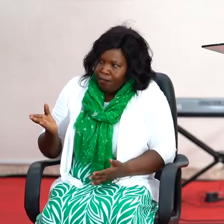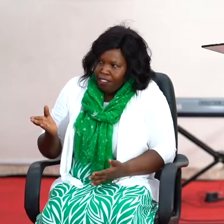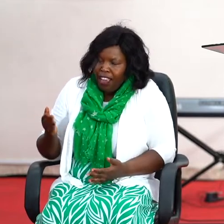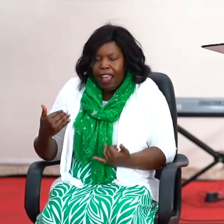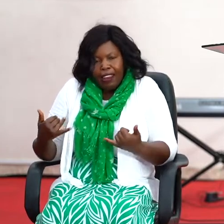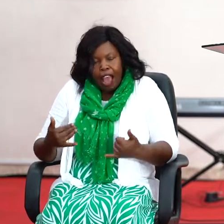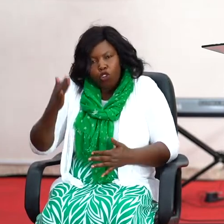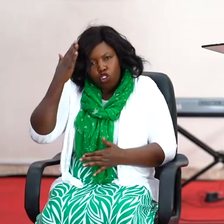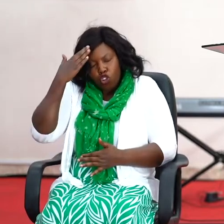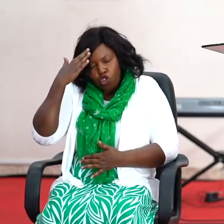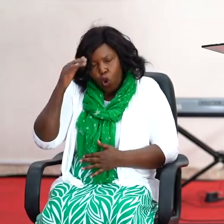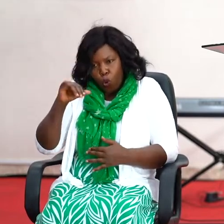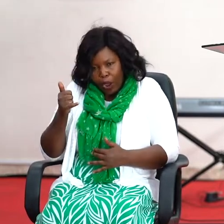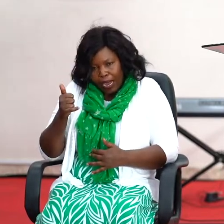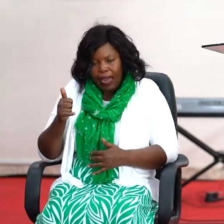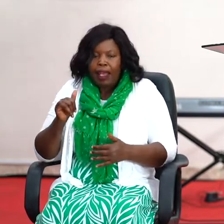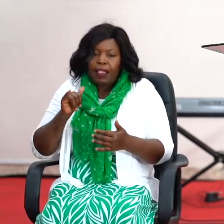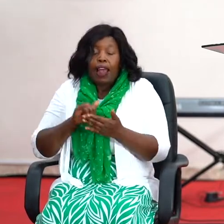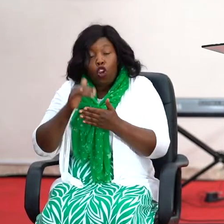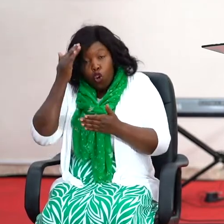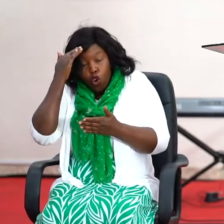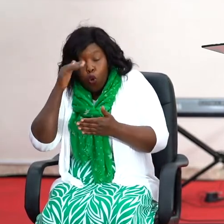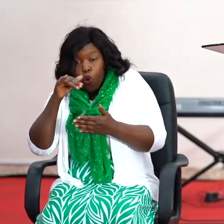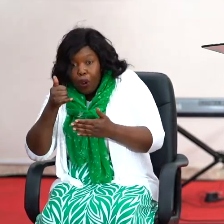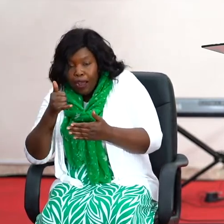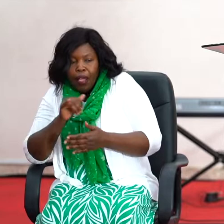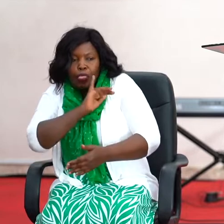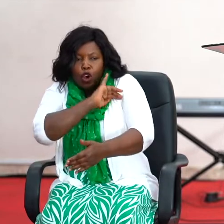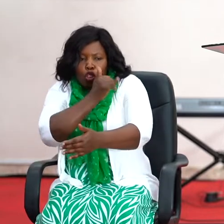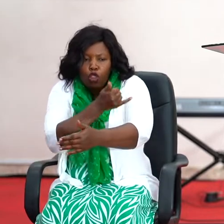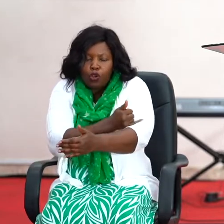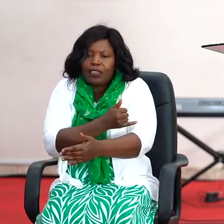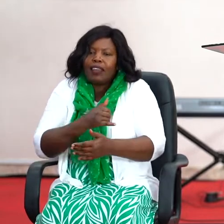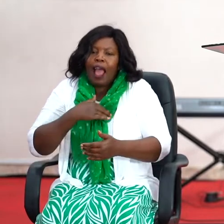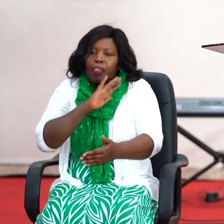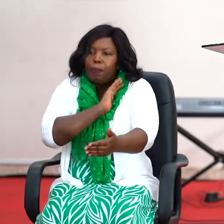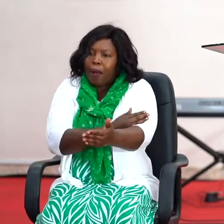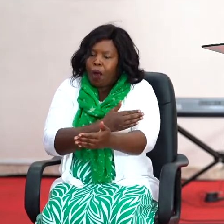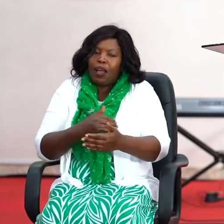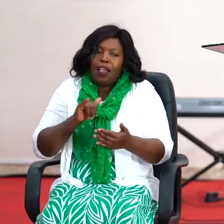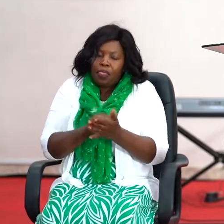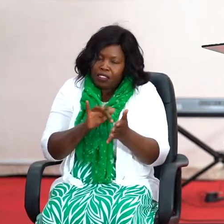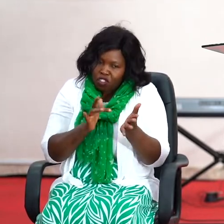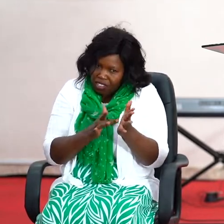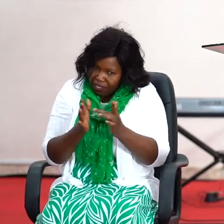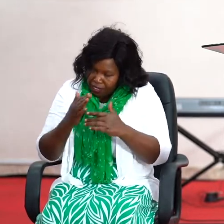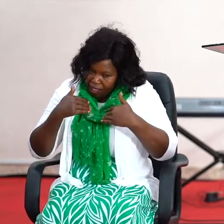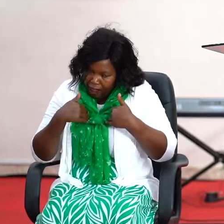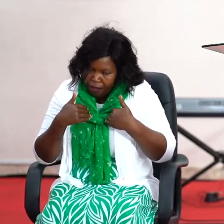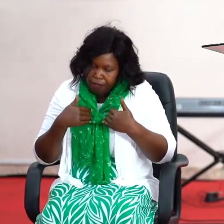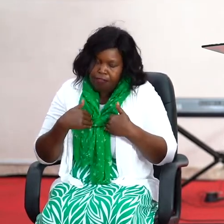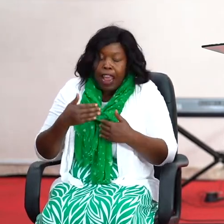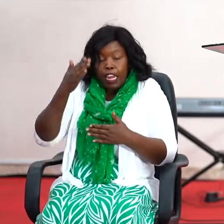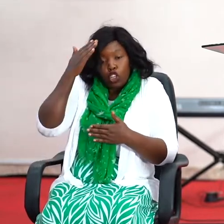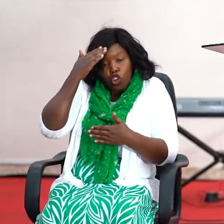he acknowledged and recognized the authority and the power that Jesus carried. He knew